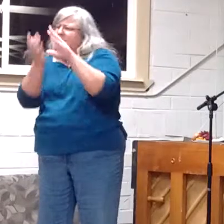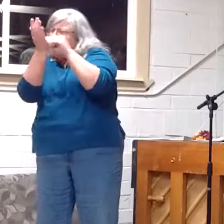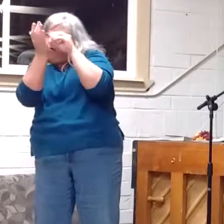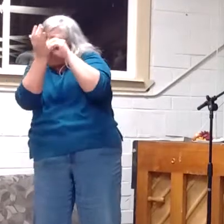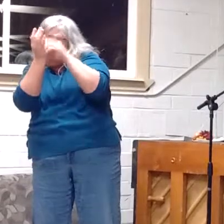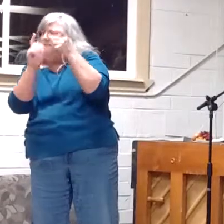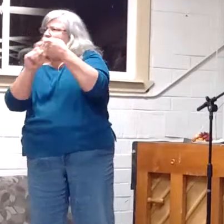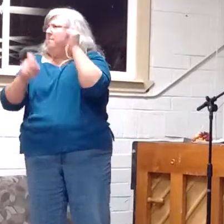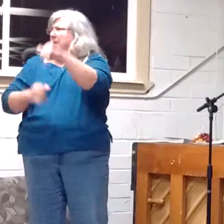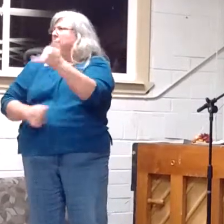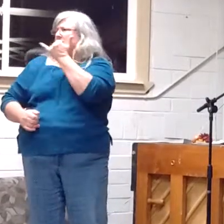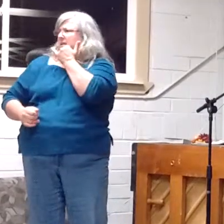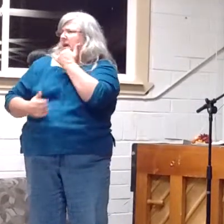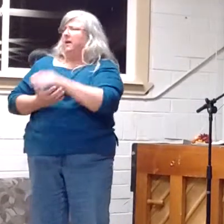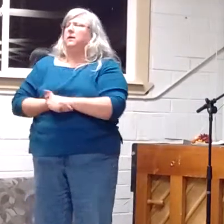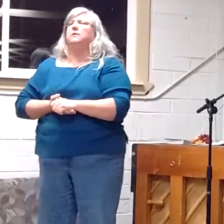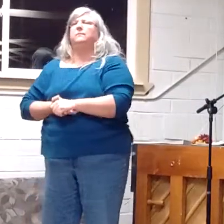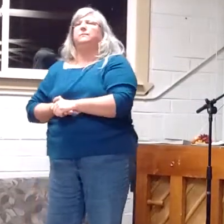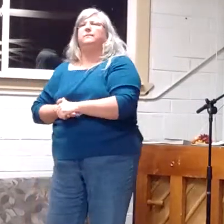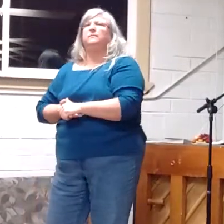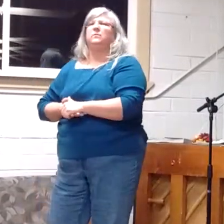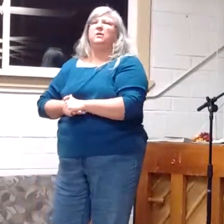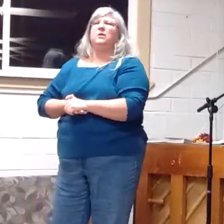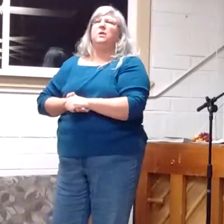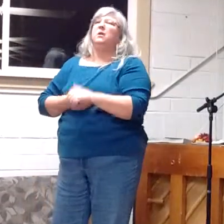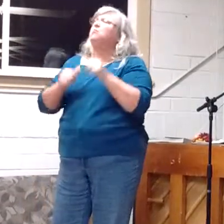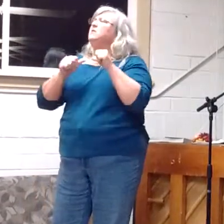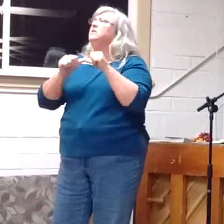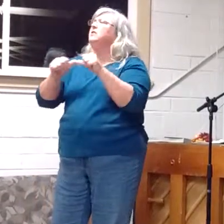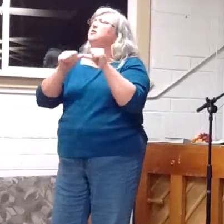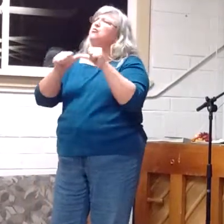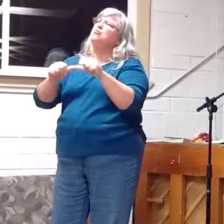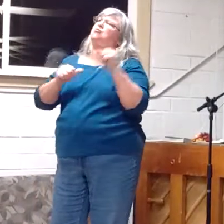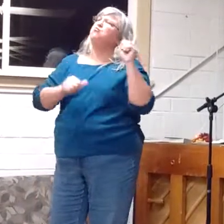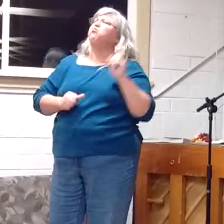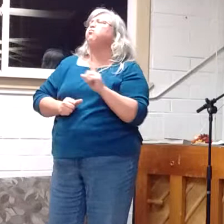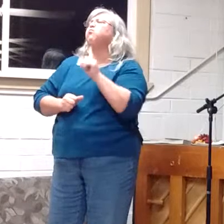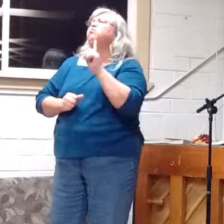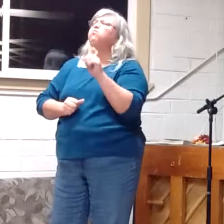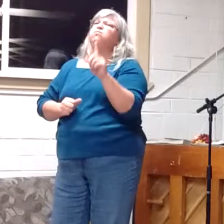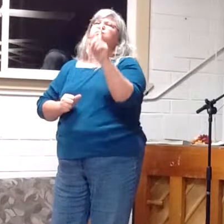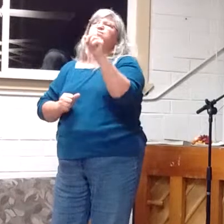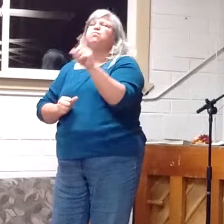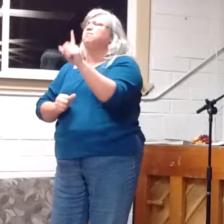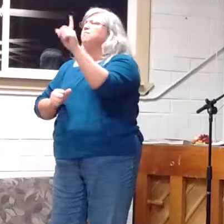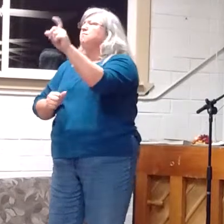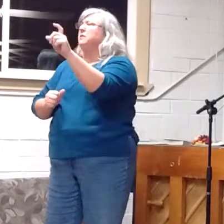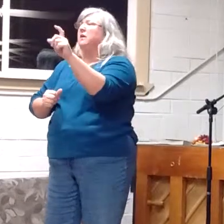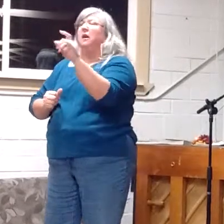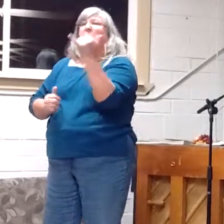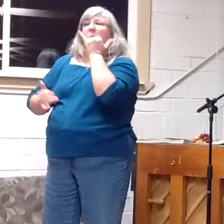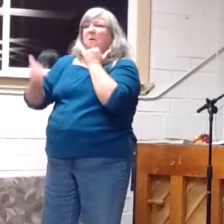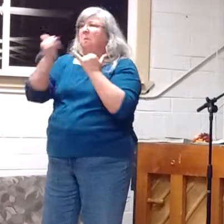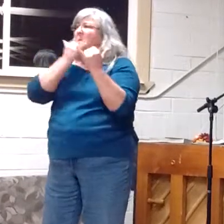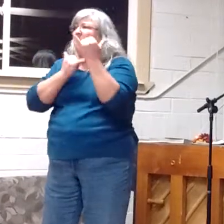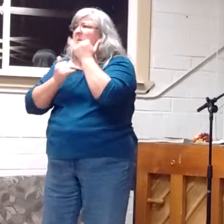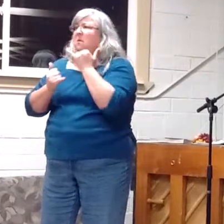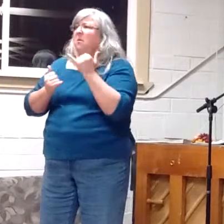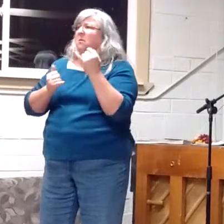stone unturned, no path untraveled. Life's great mysteries slowly